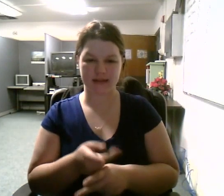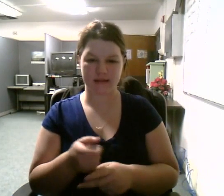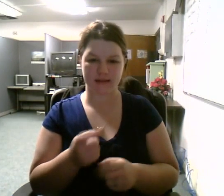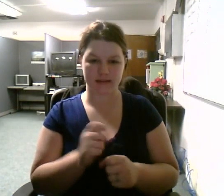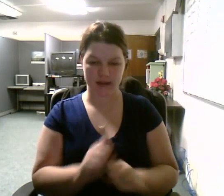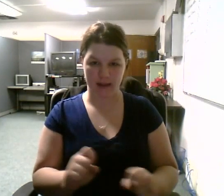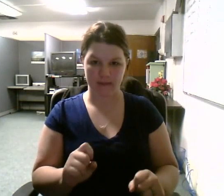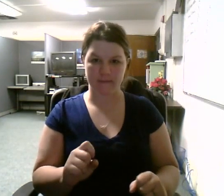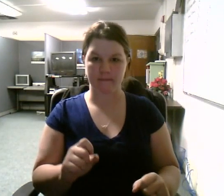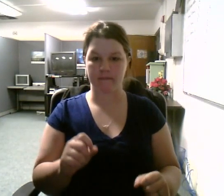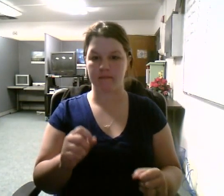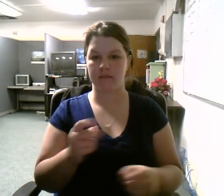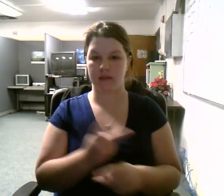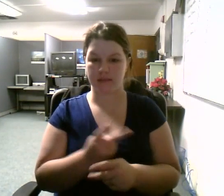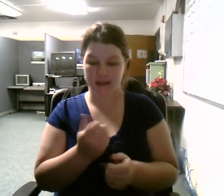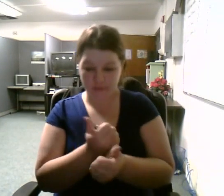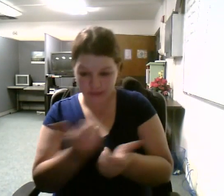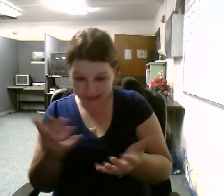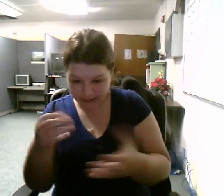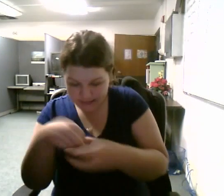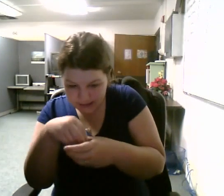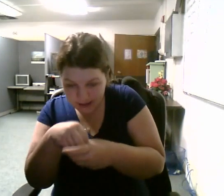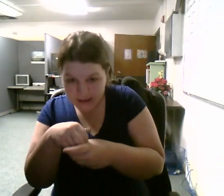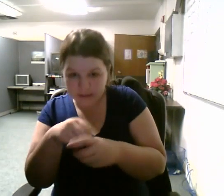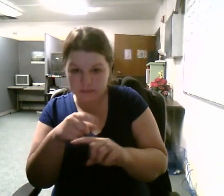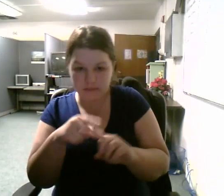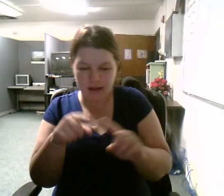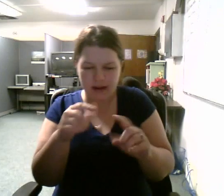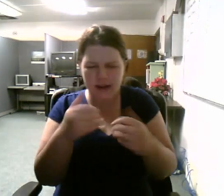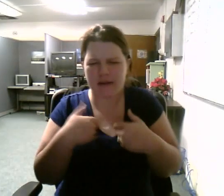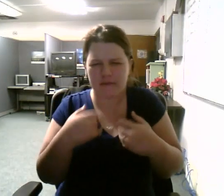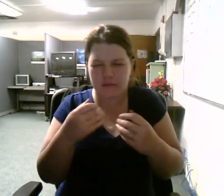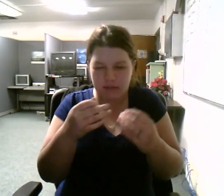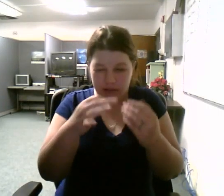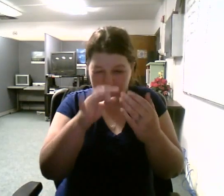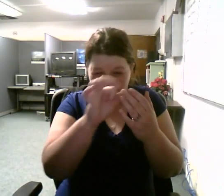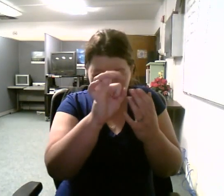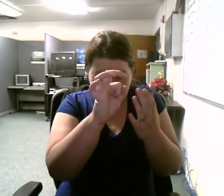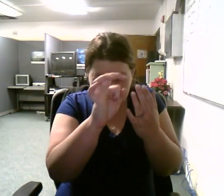that membrane to let some things move in and some things move out.